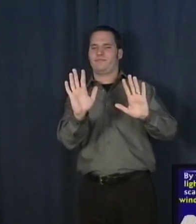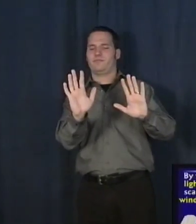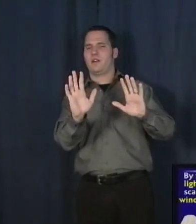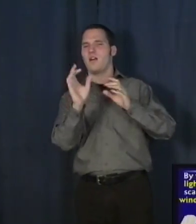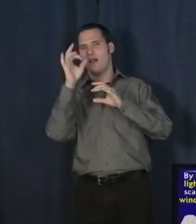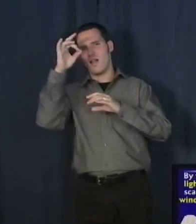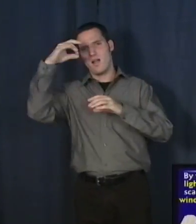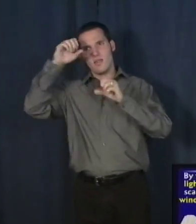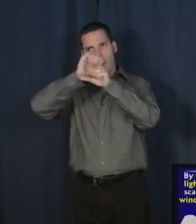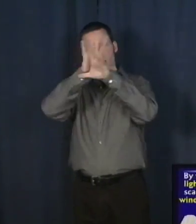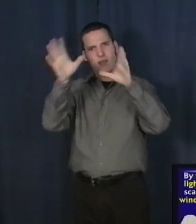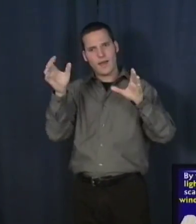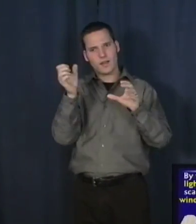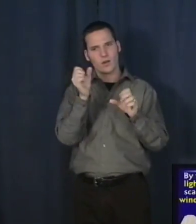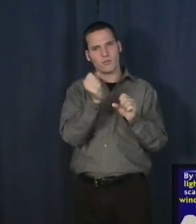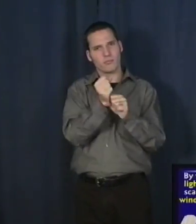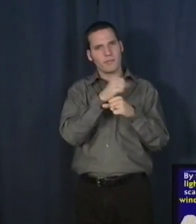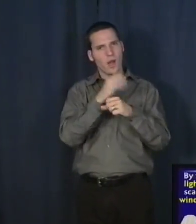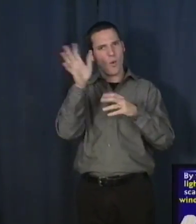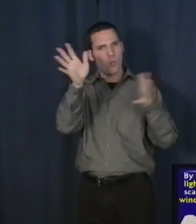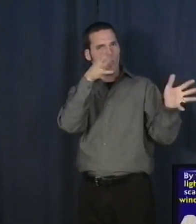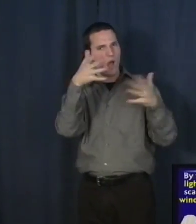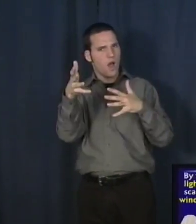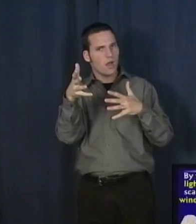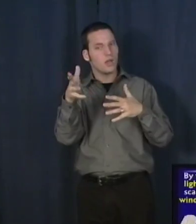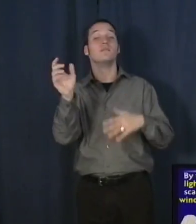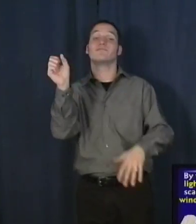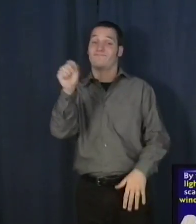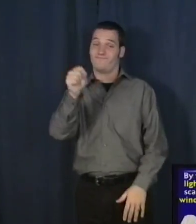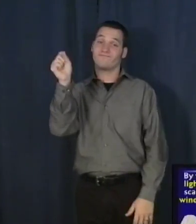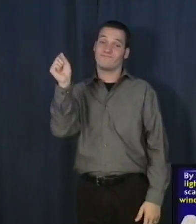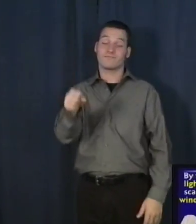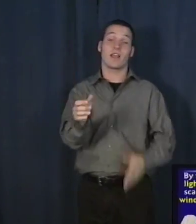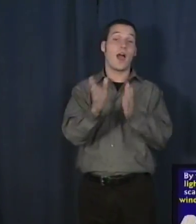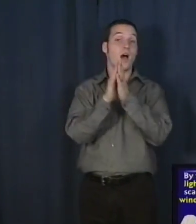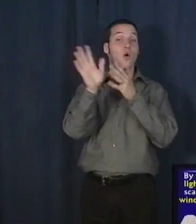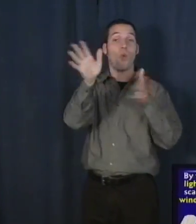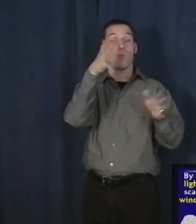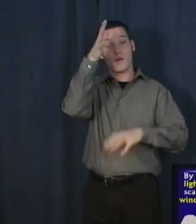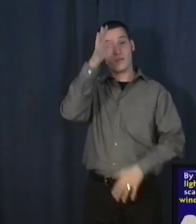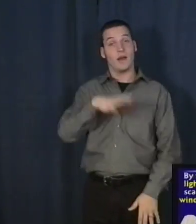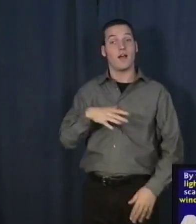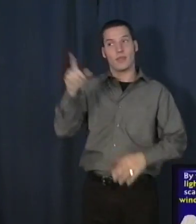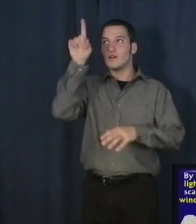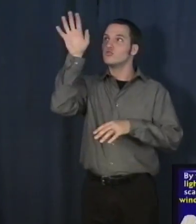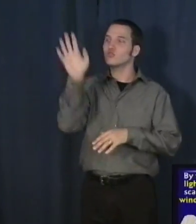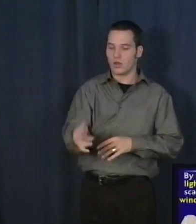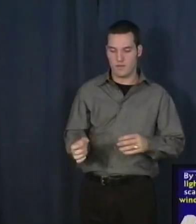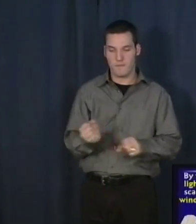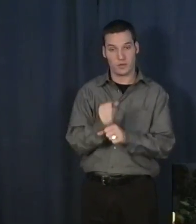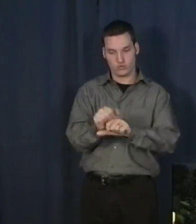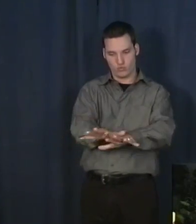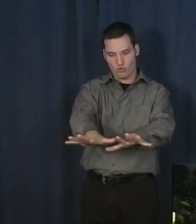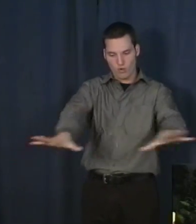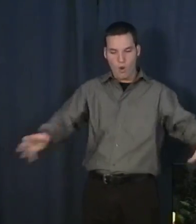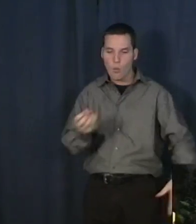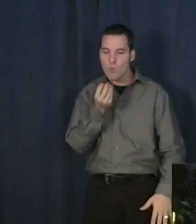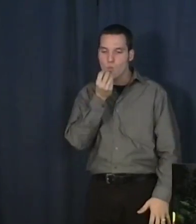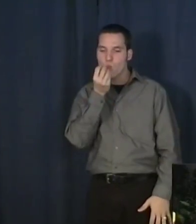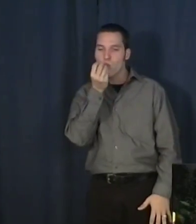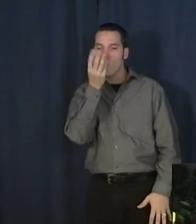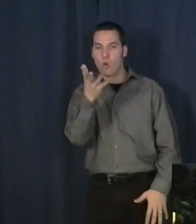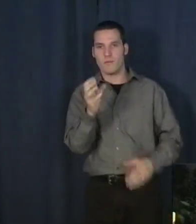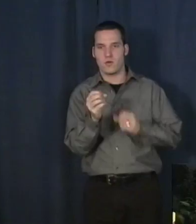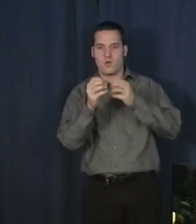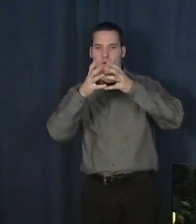cause the wind? It sure does. Ask any weatherman. The sunlight causes the ground to warm up and the air to warm up, and